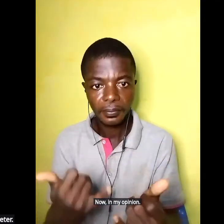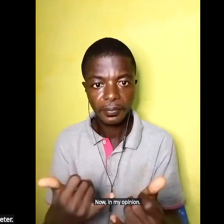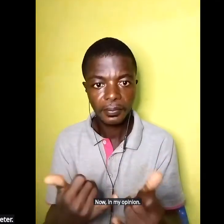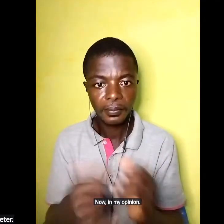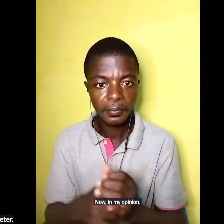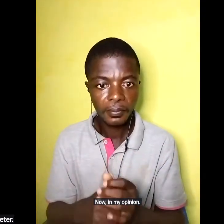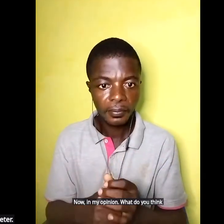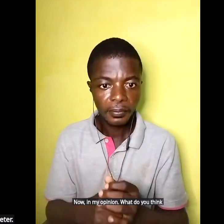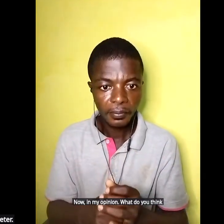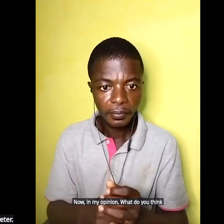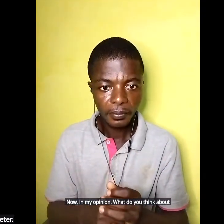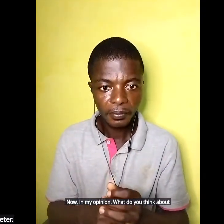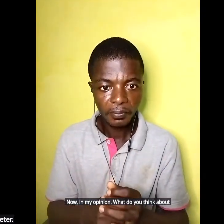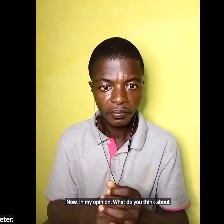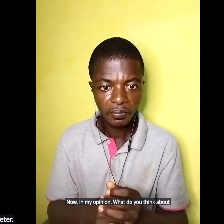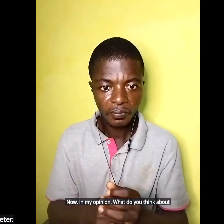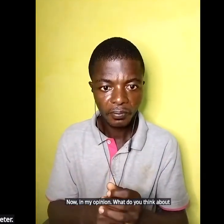about